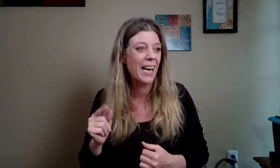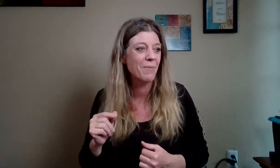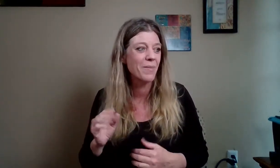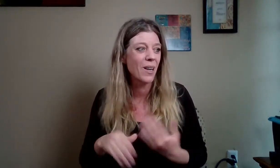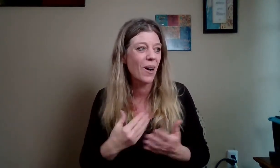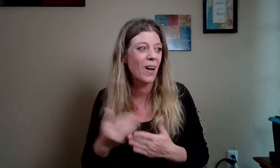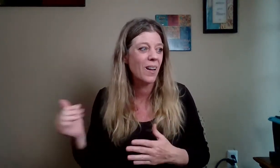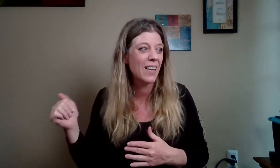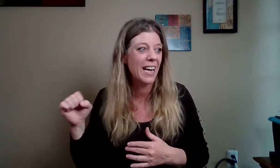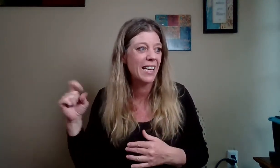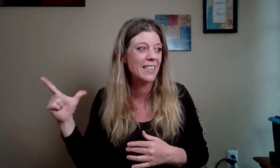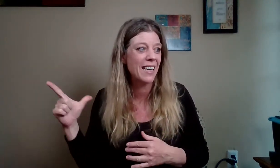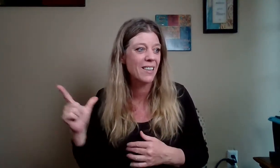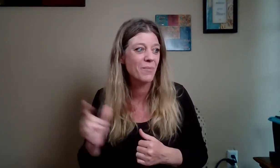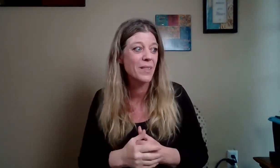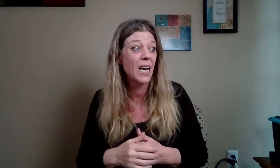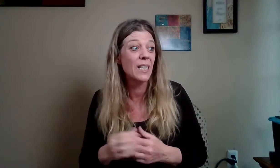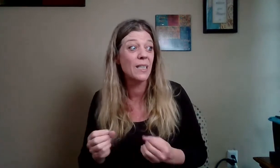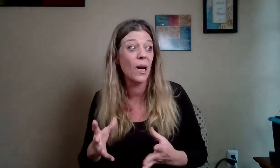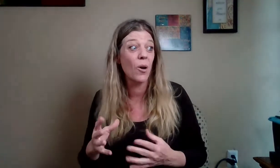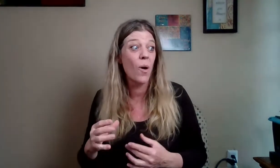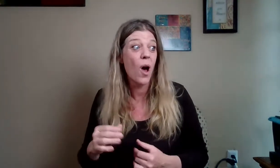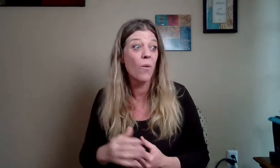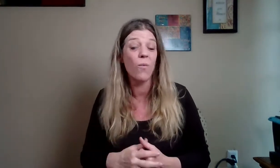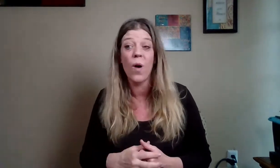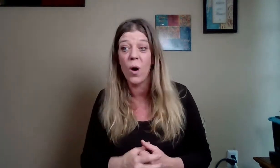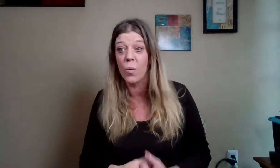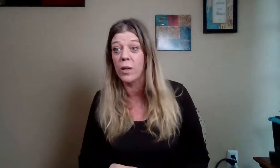Okay, all ASL. So phone.